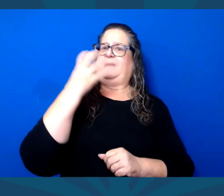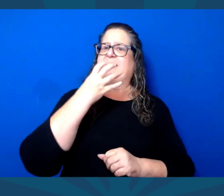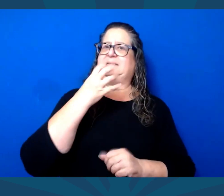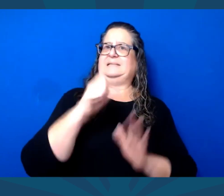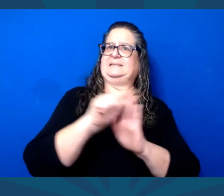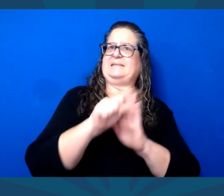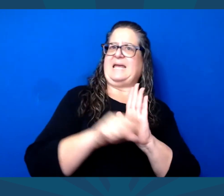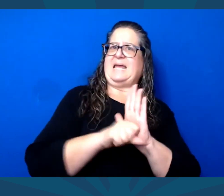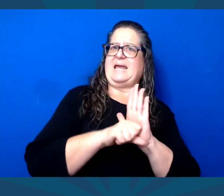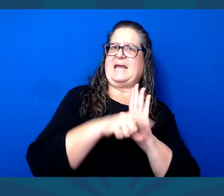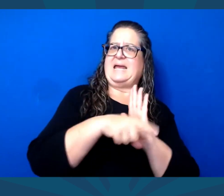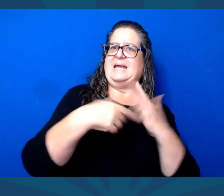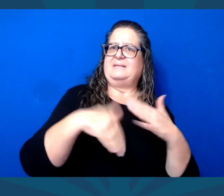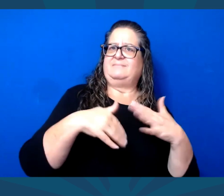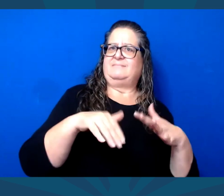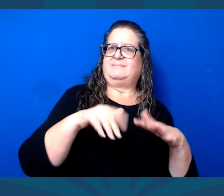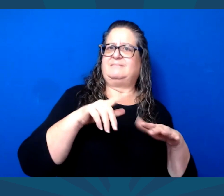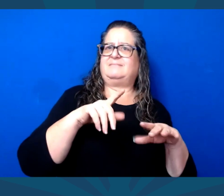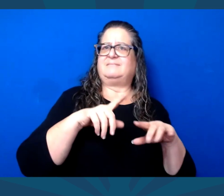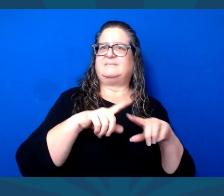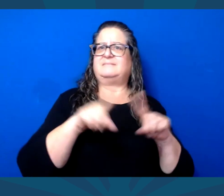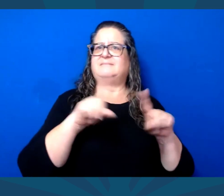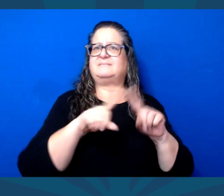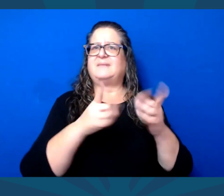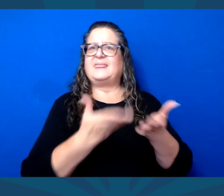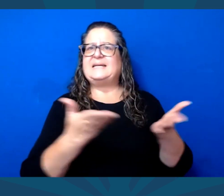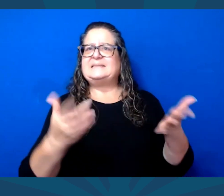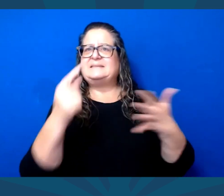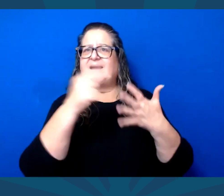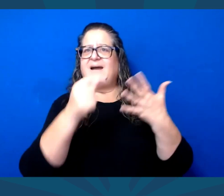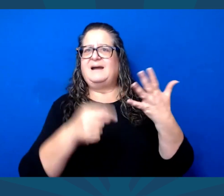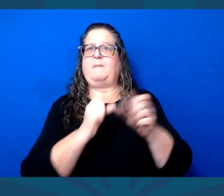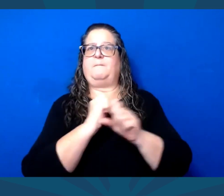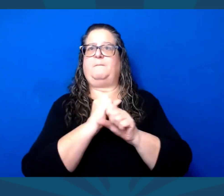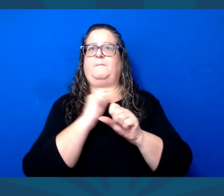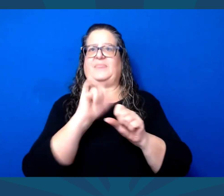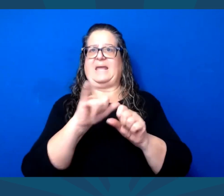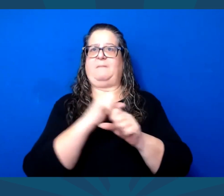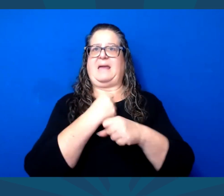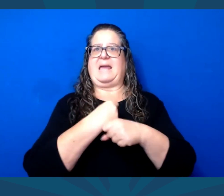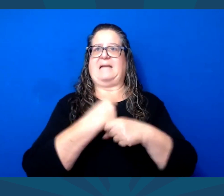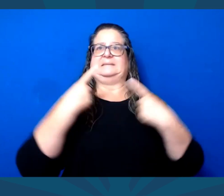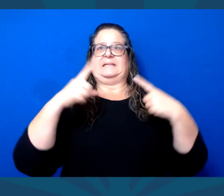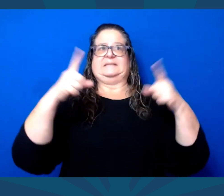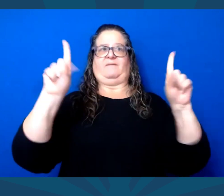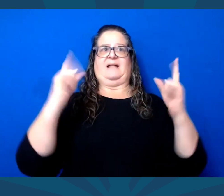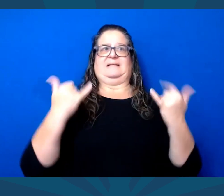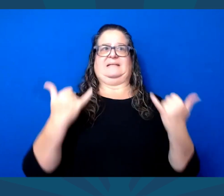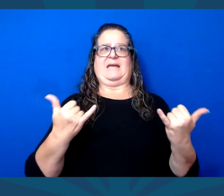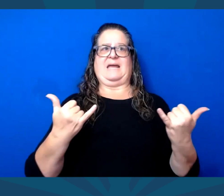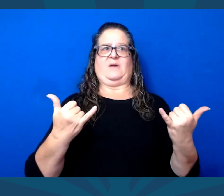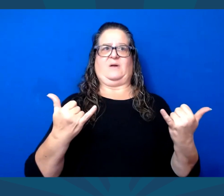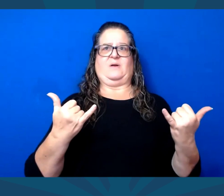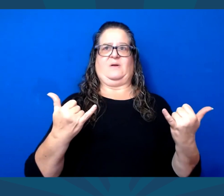amazing state, but the things that make it successful are under attack.